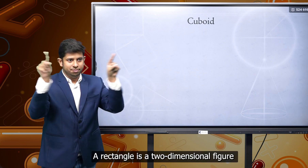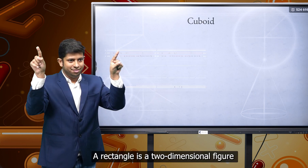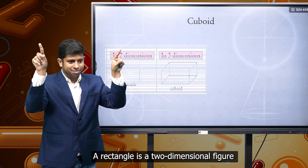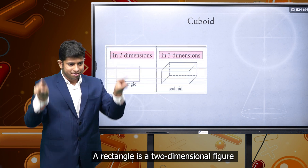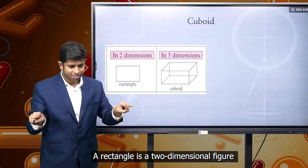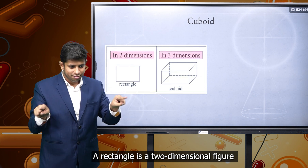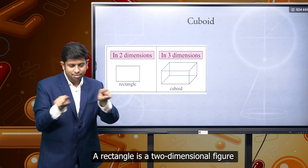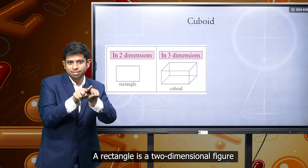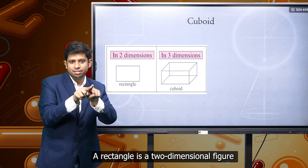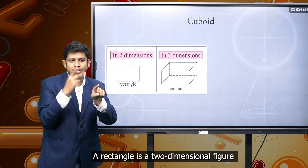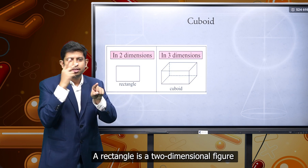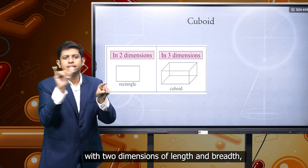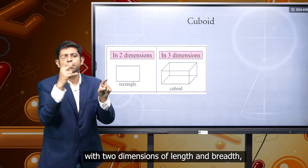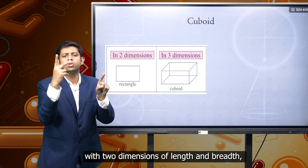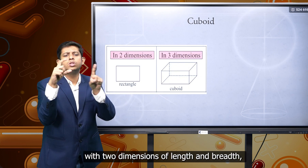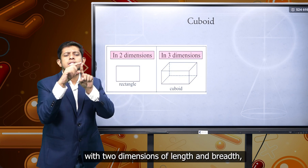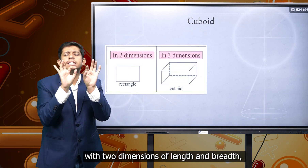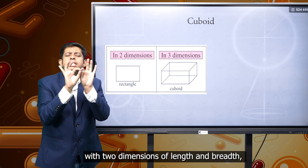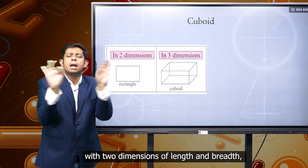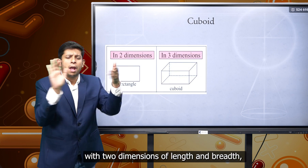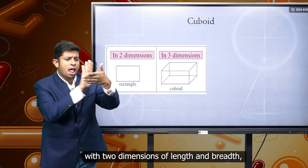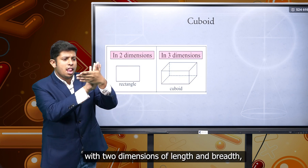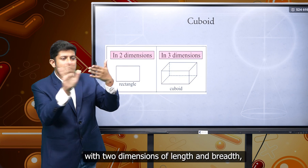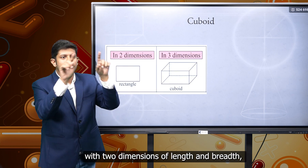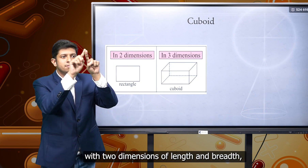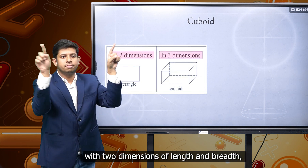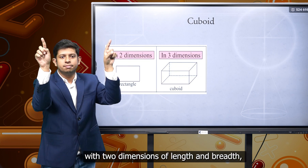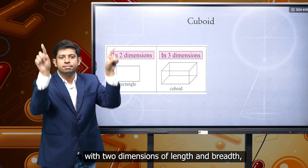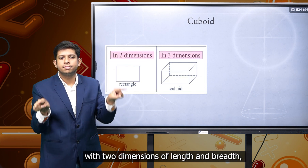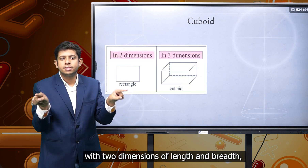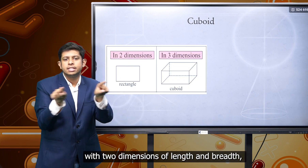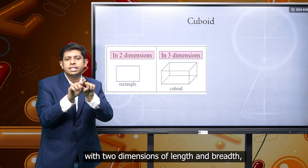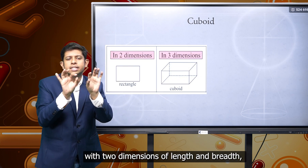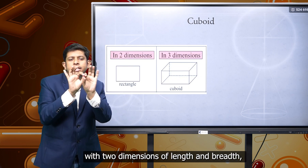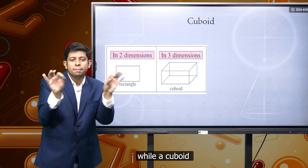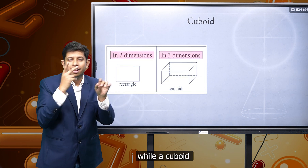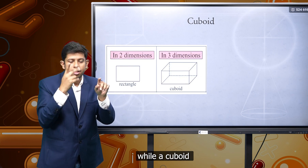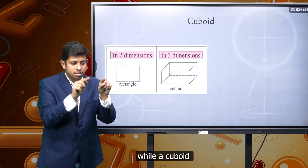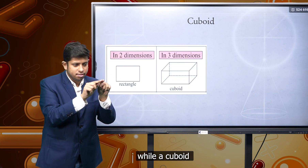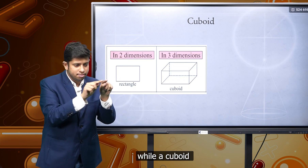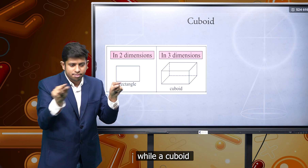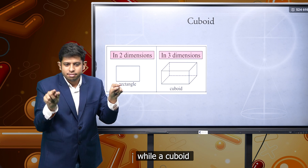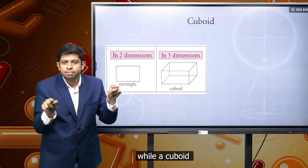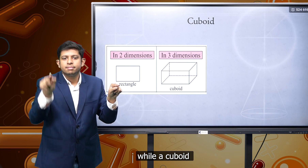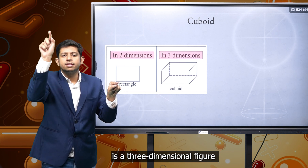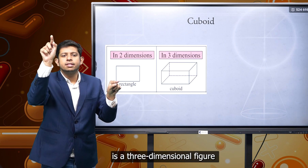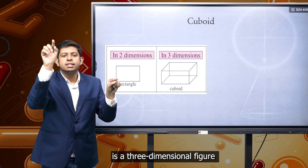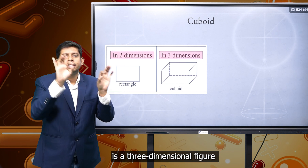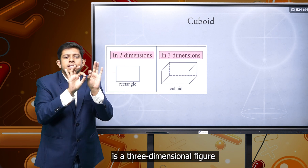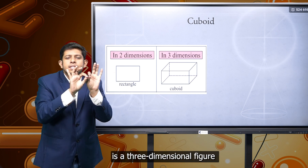is a two-dimensional figure with two dimensions of length and breadth, while a cuboid is a three-dimensional